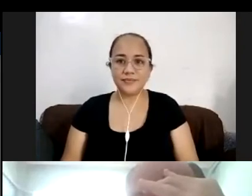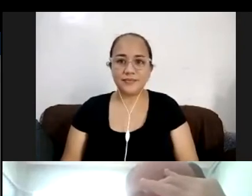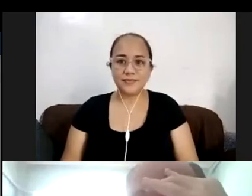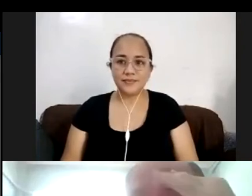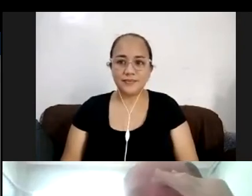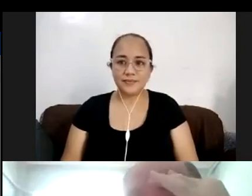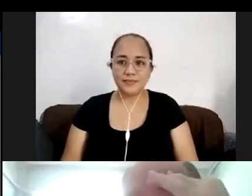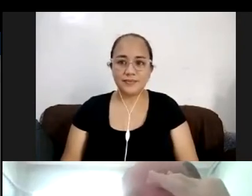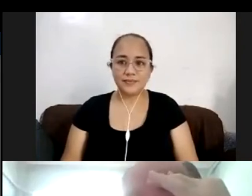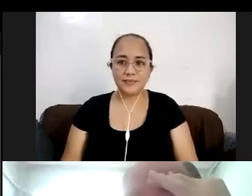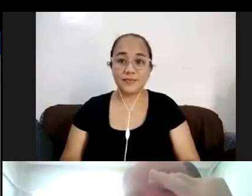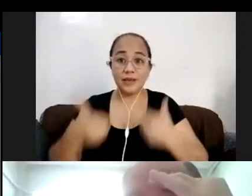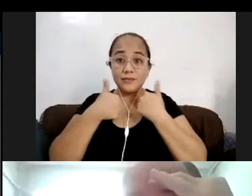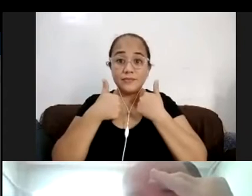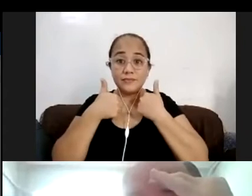Okay.